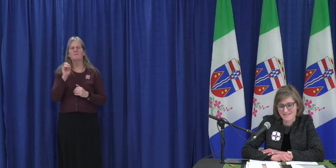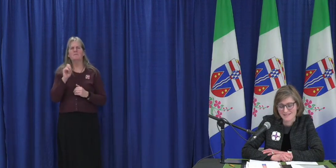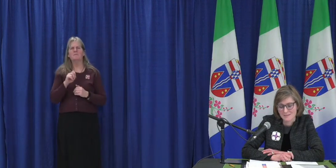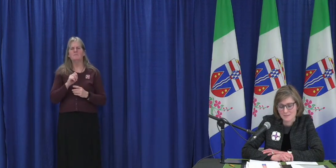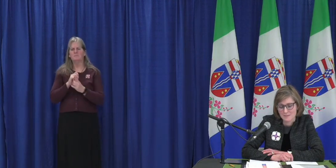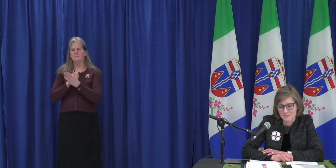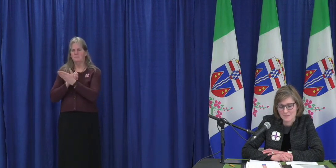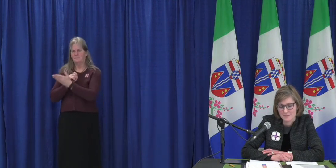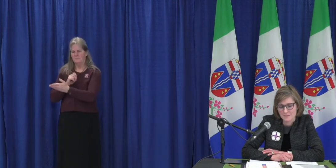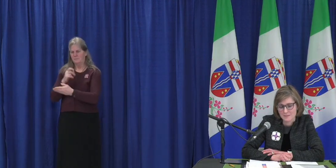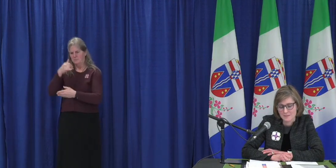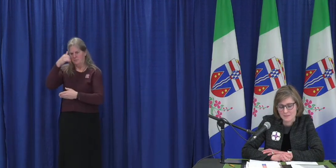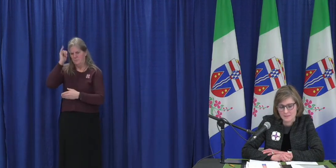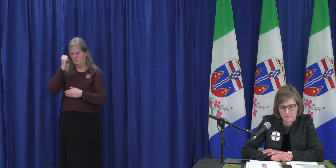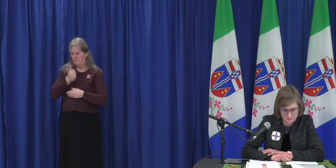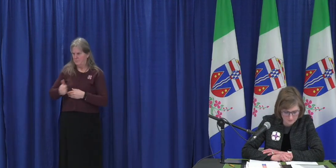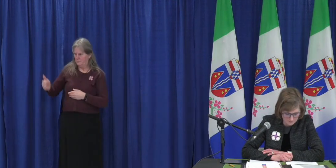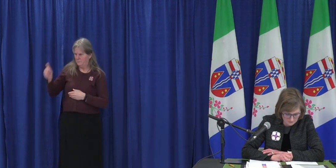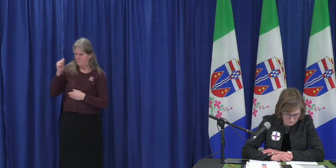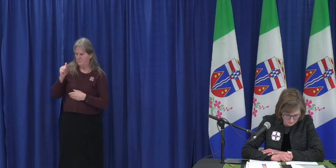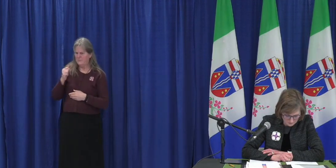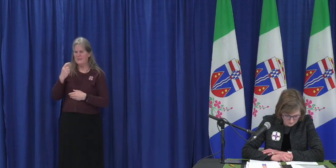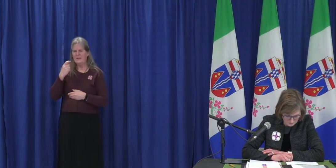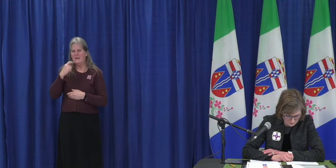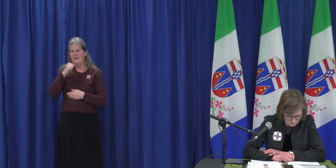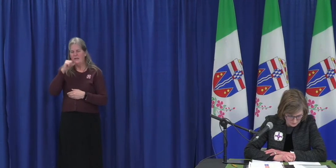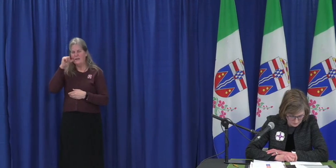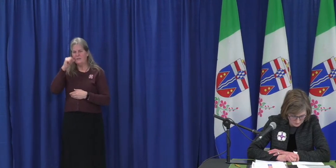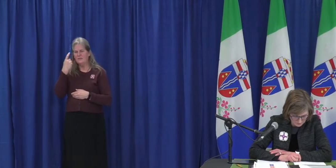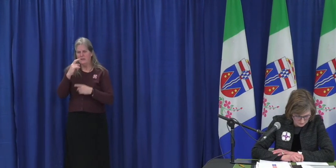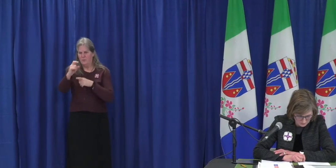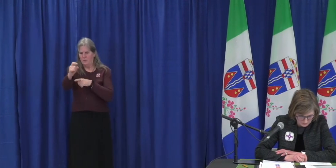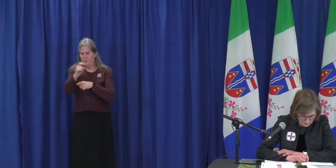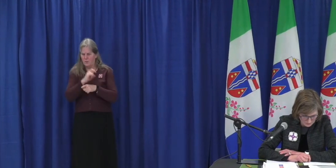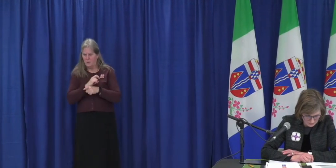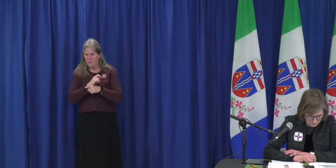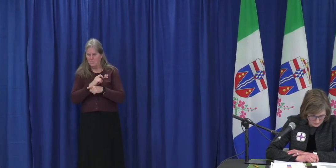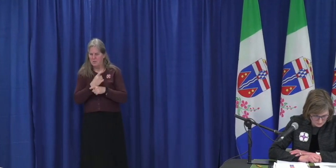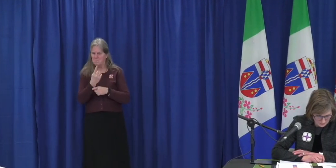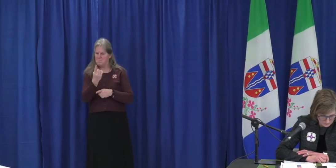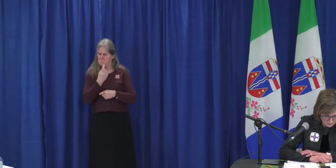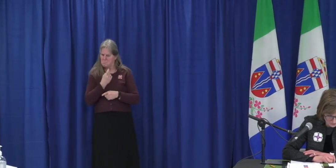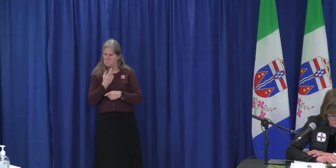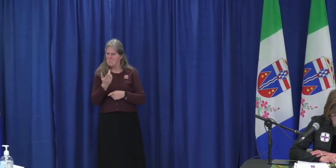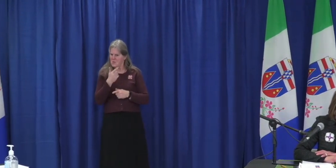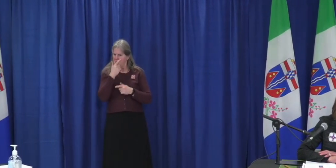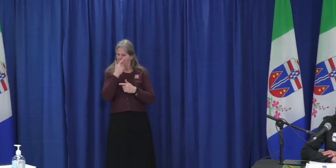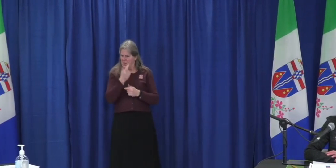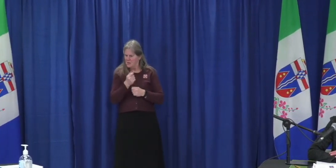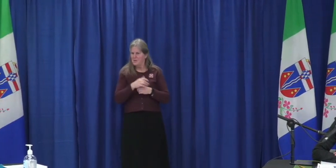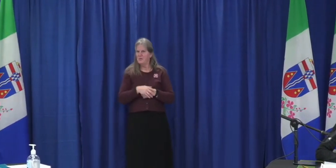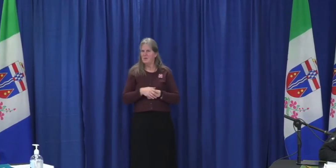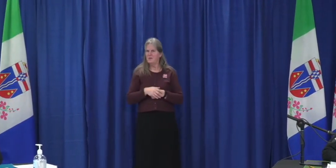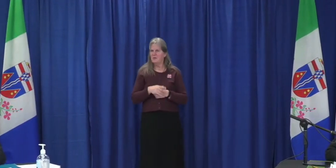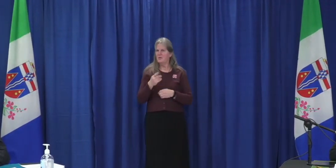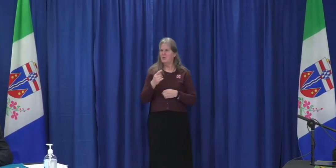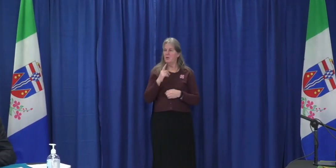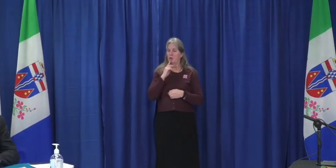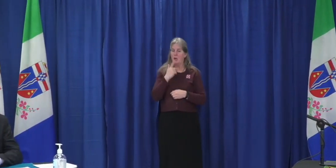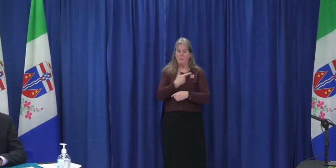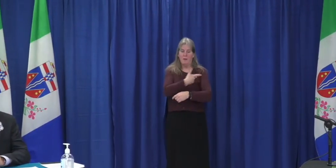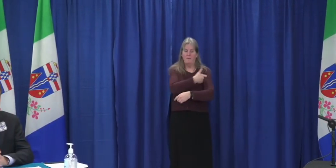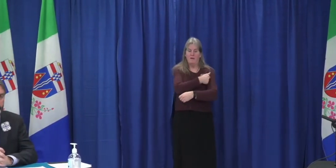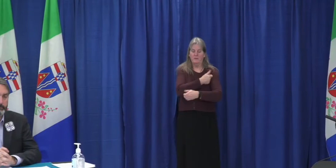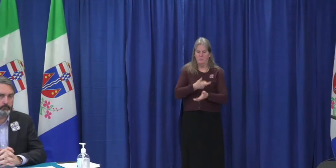the Premier. I had a phone call from someone yesterday who was posing an interesting question. he wanted to know, as far as the vaccine mandates